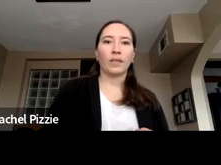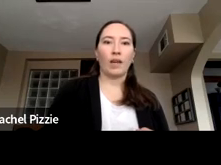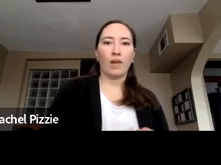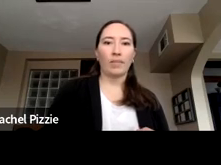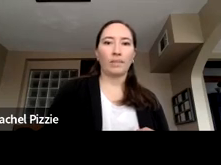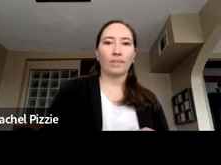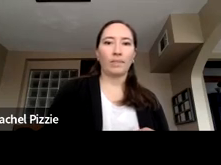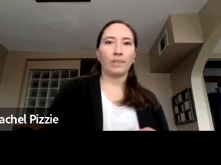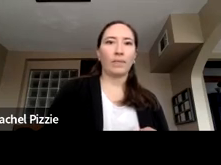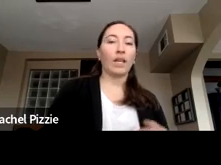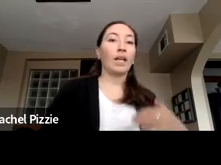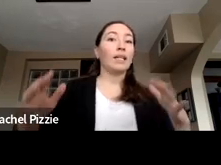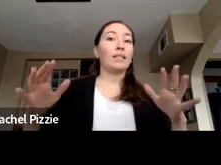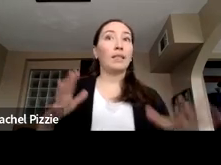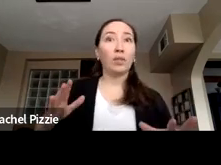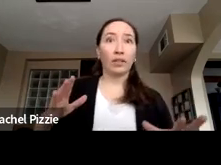Okay.